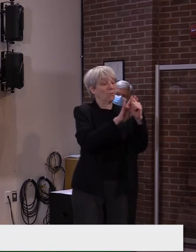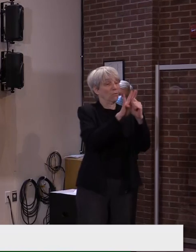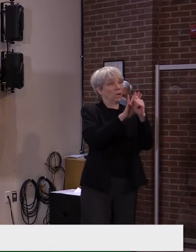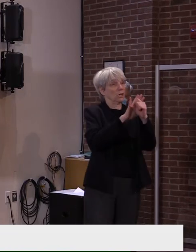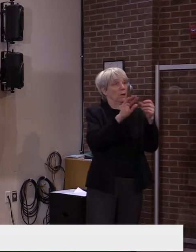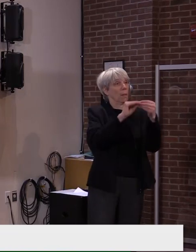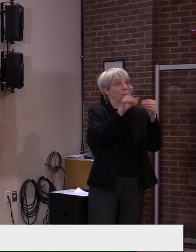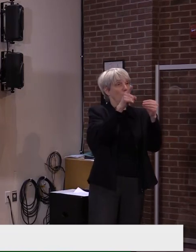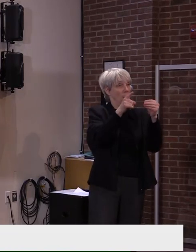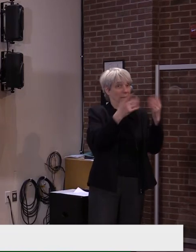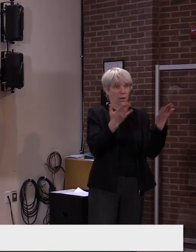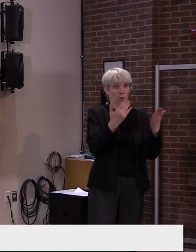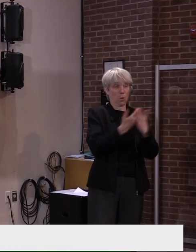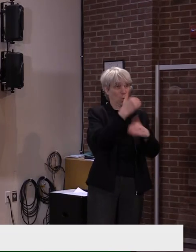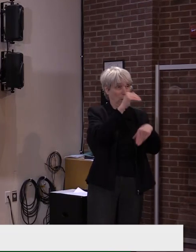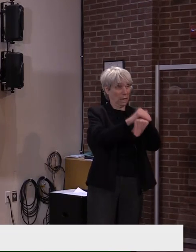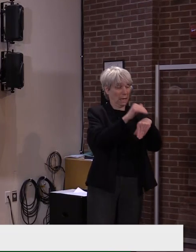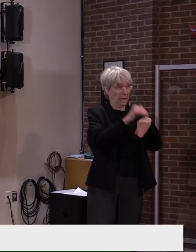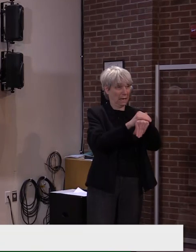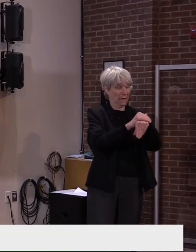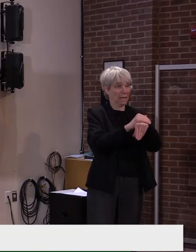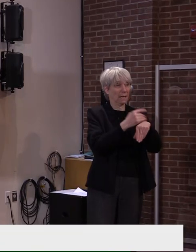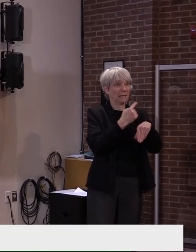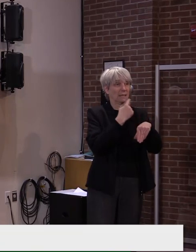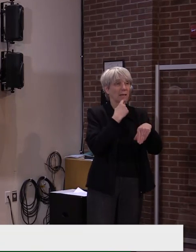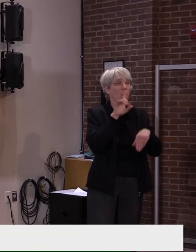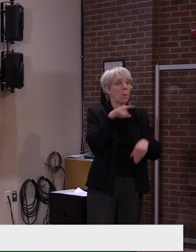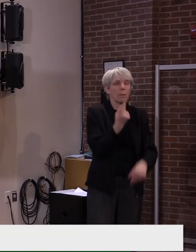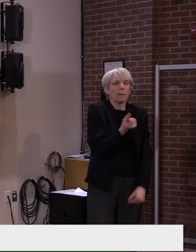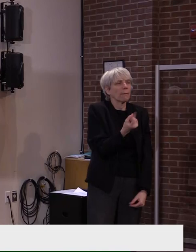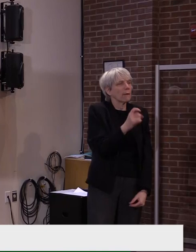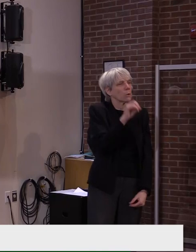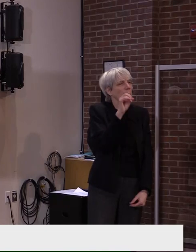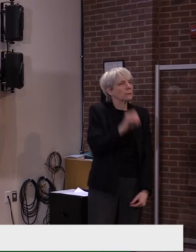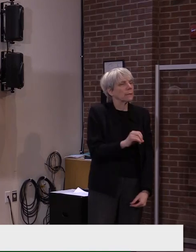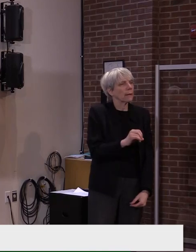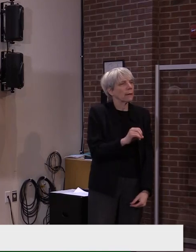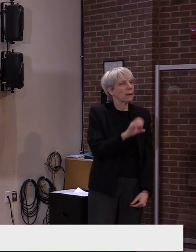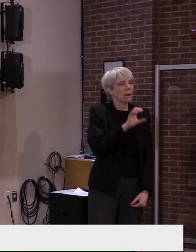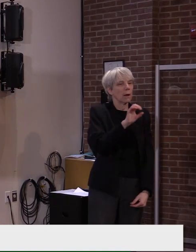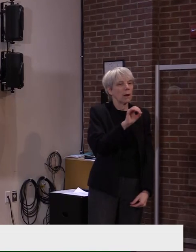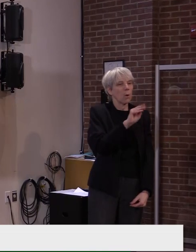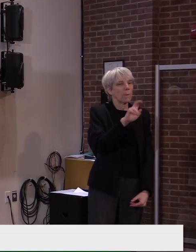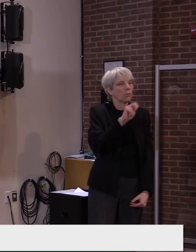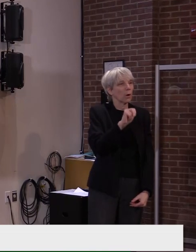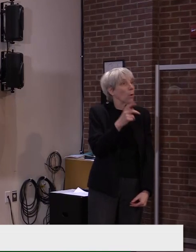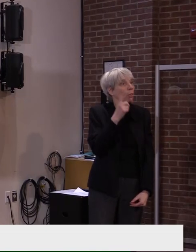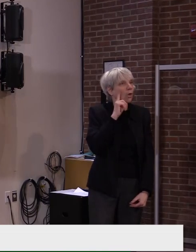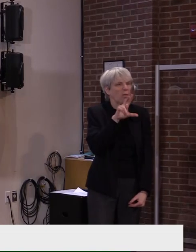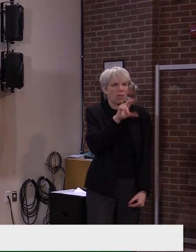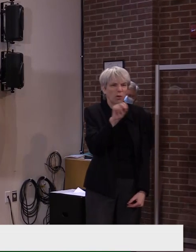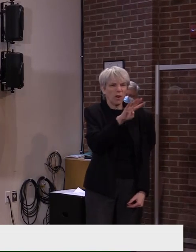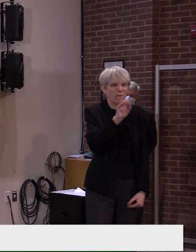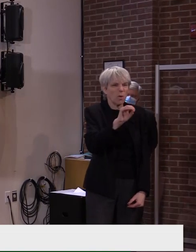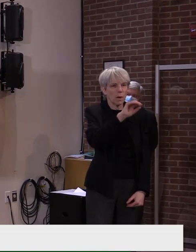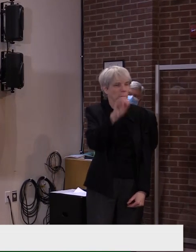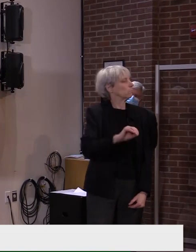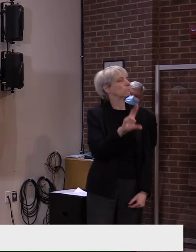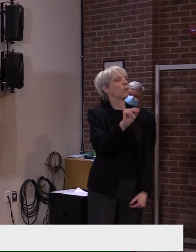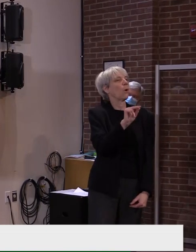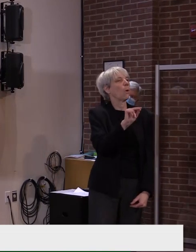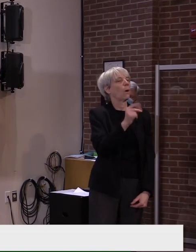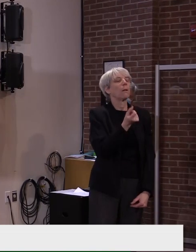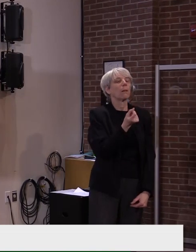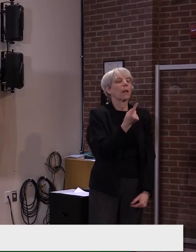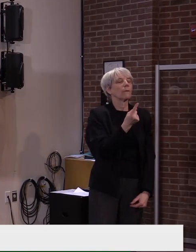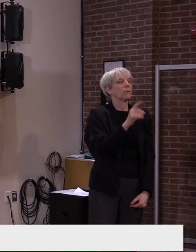England, last week was downgraded to 11%, even though we thought it was about three times that. It's now in